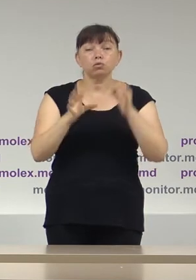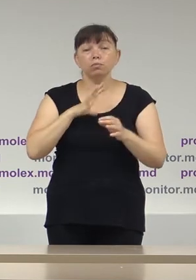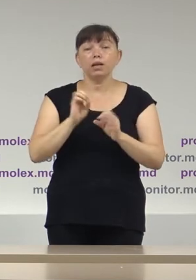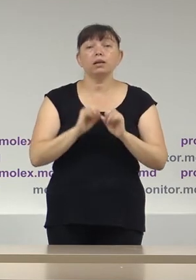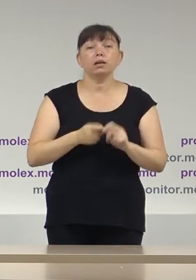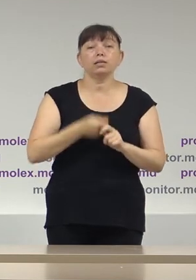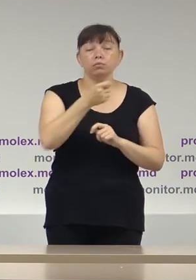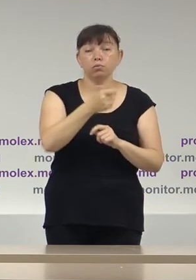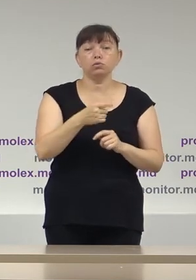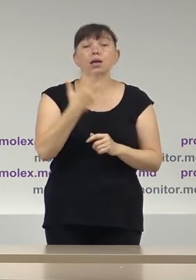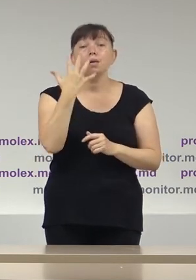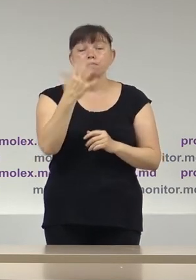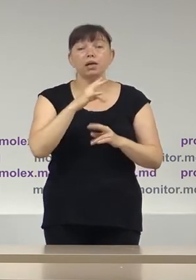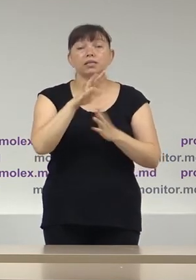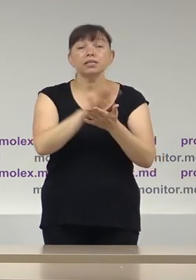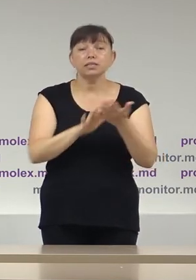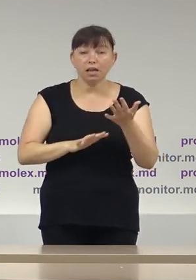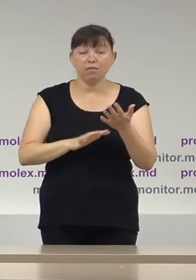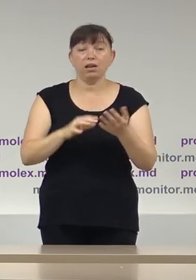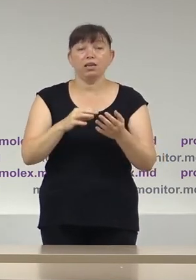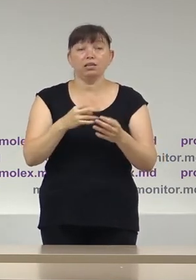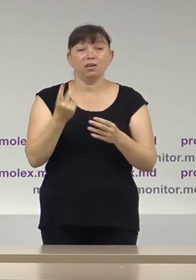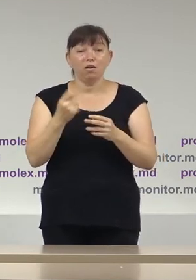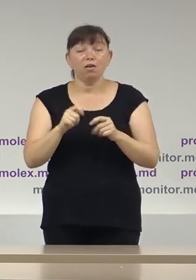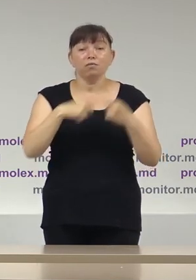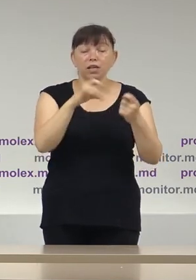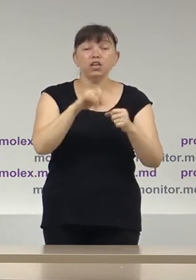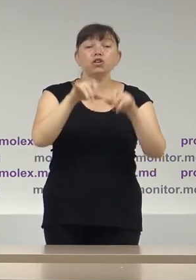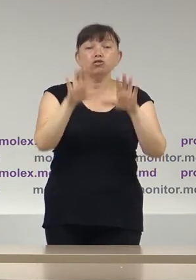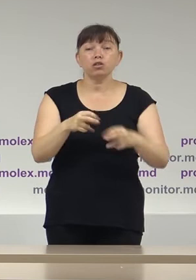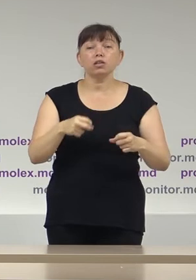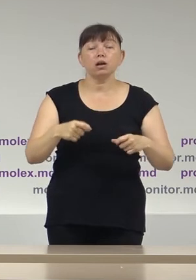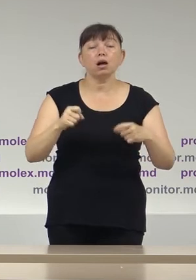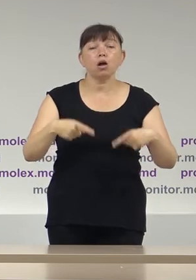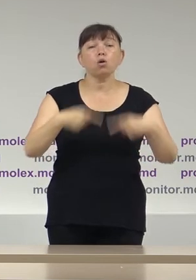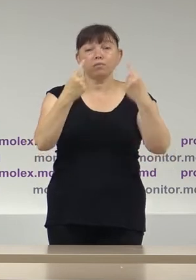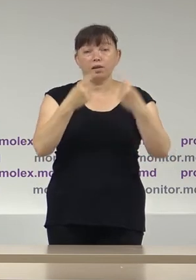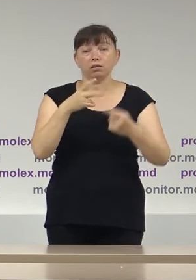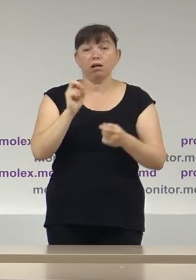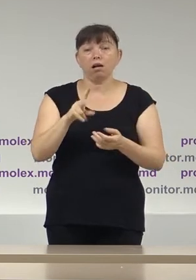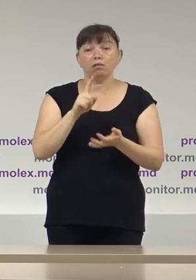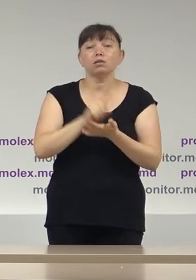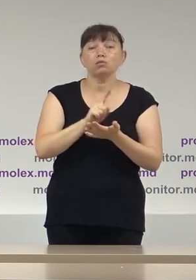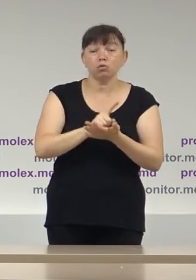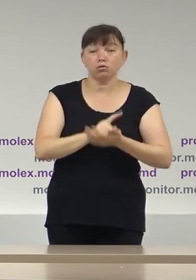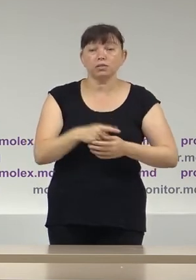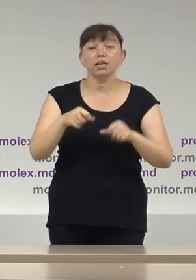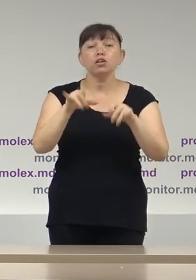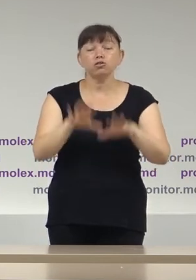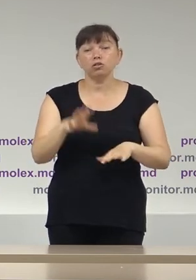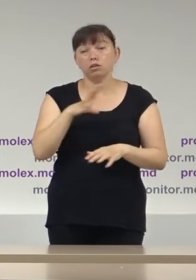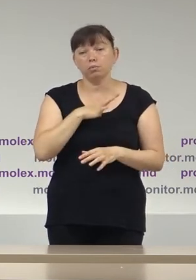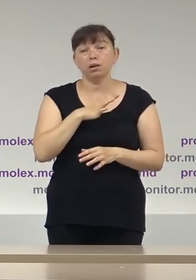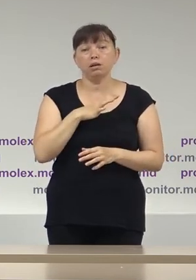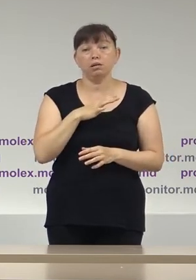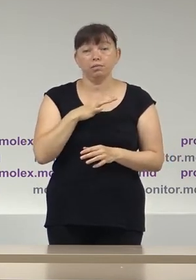During the reference period, the Supreme Court of Justice received at least five appeals and one request to solve a